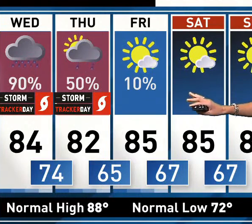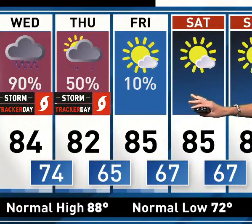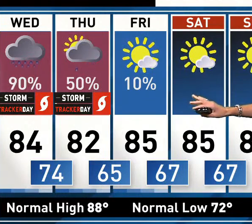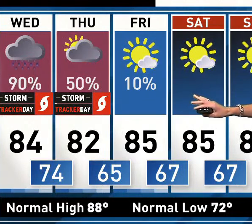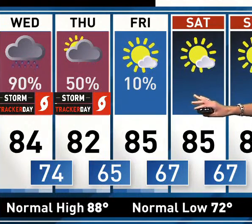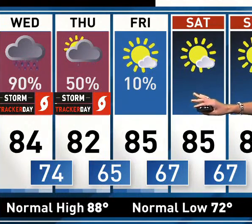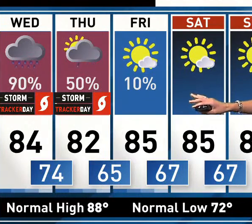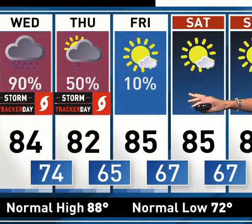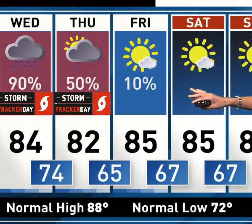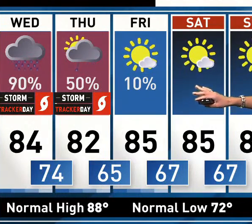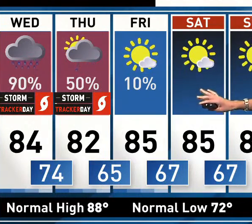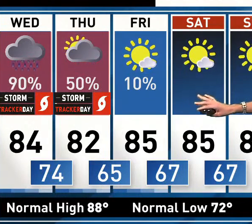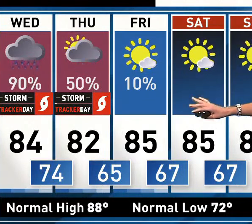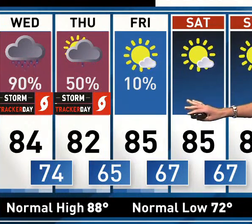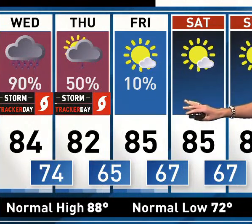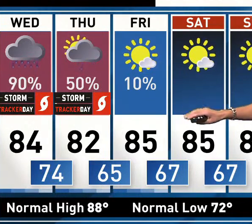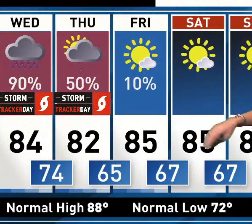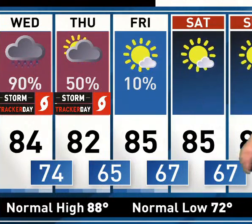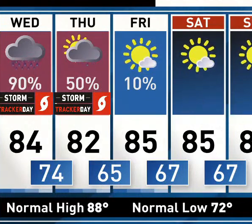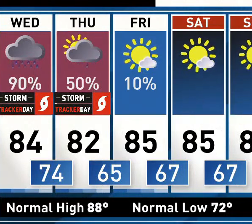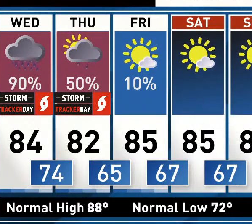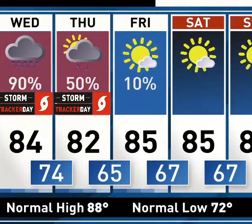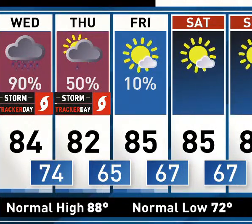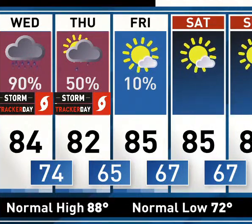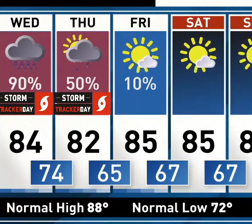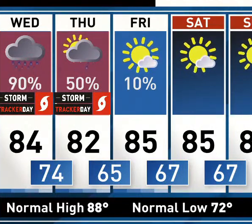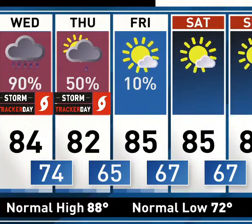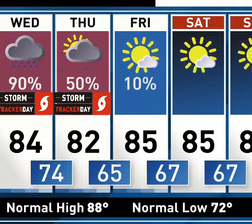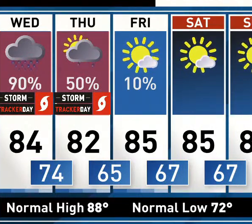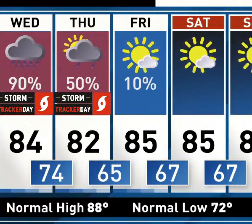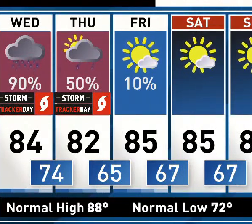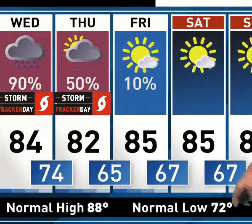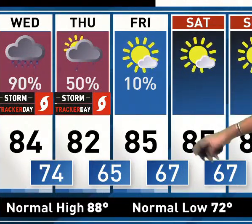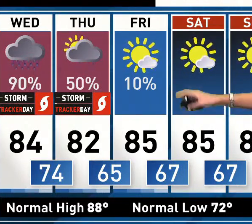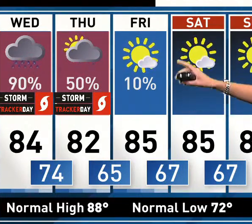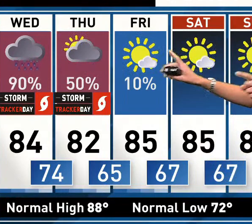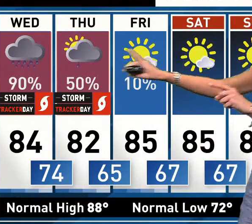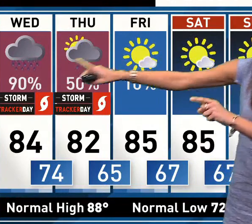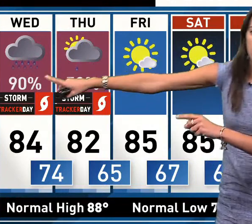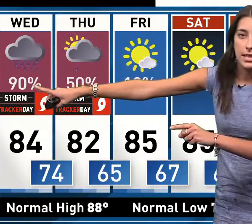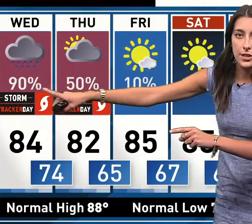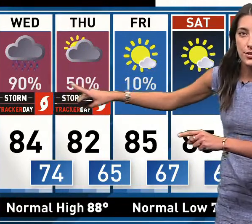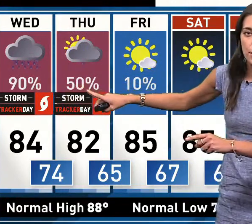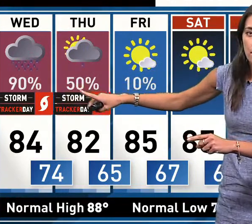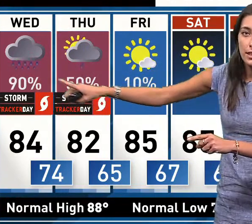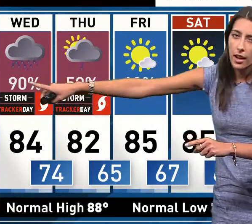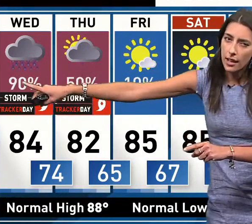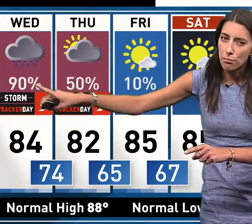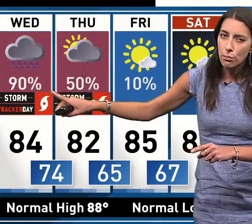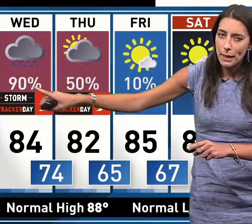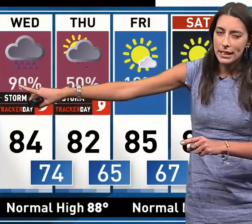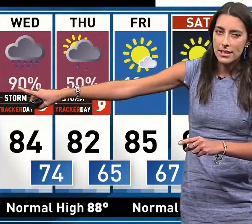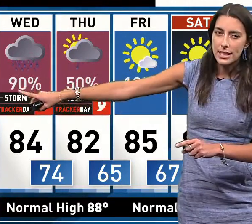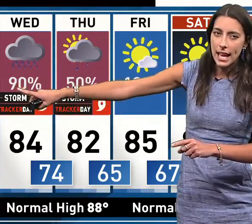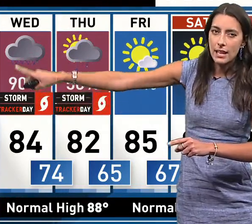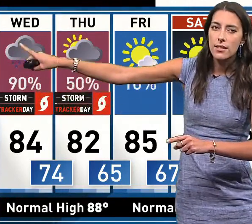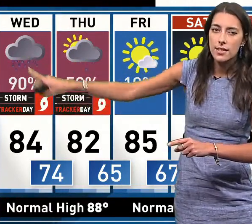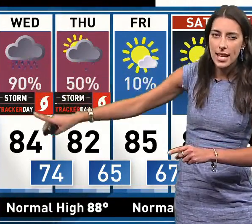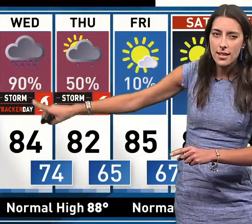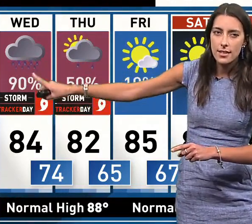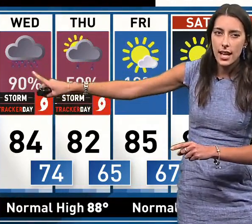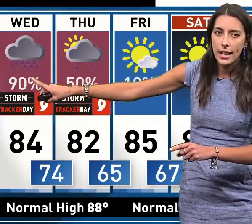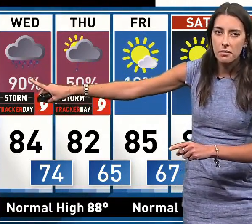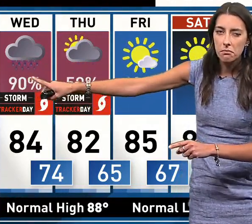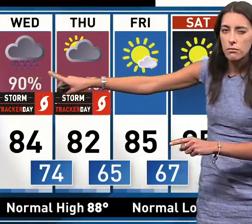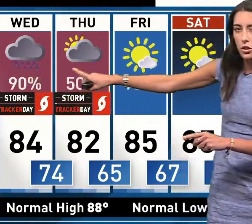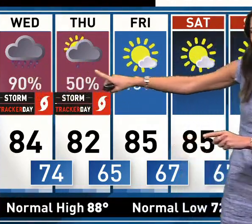build back in. We're looking at plenty of sunshine in the forecast. It's going to be beautiful. So these two, mainly today,